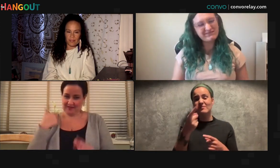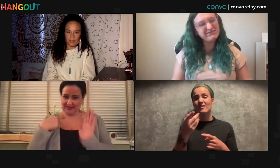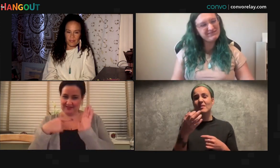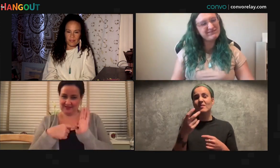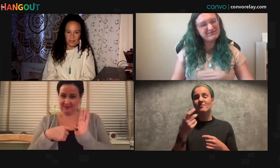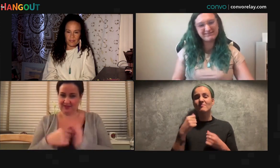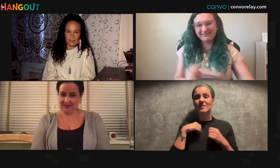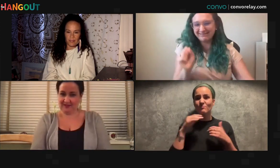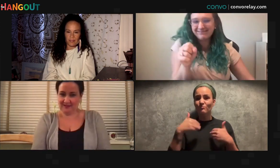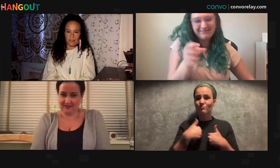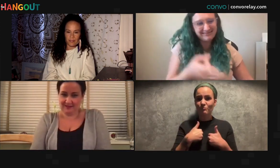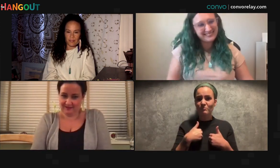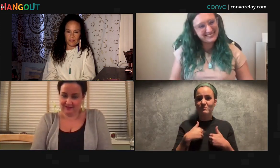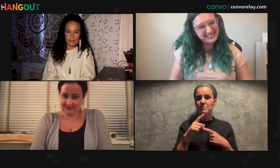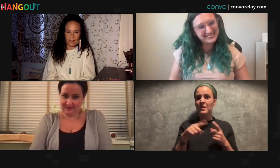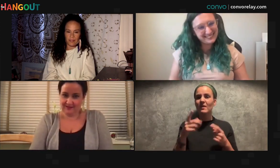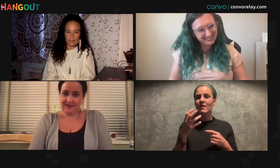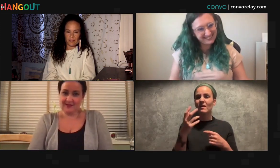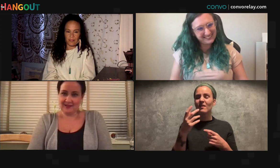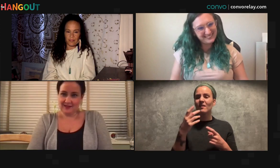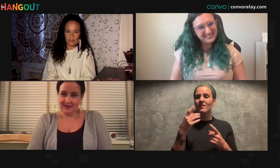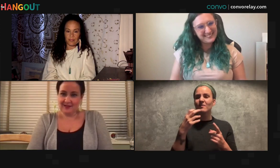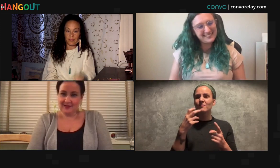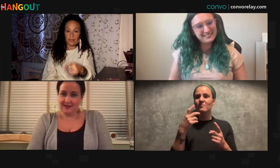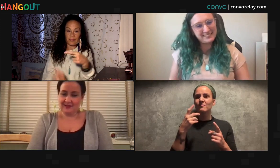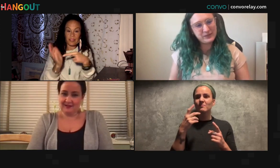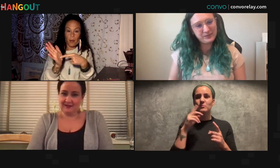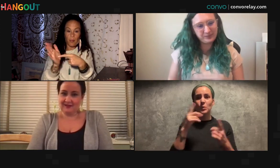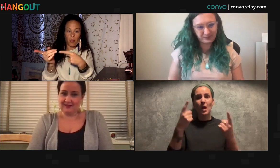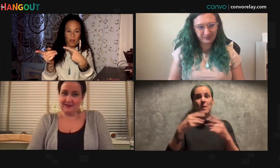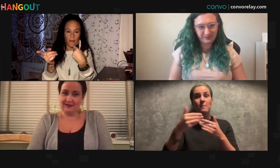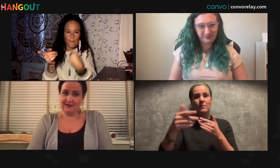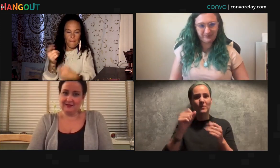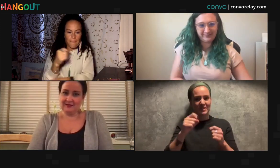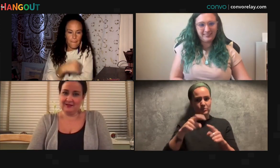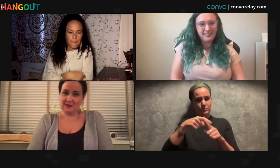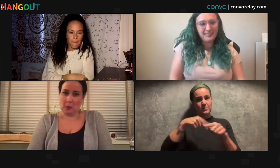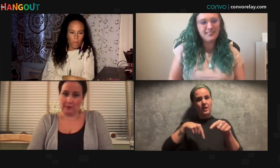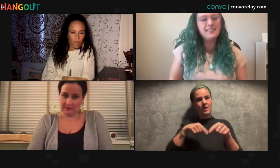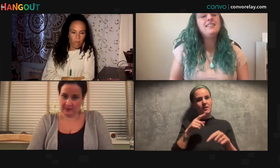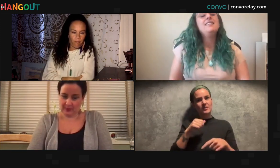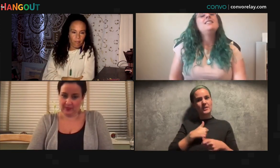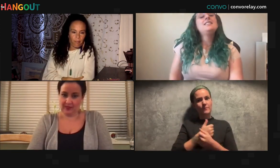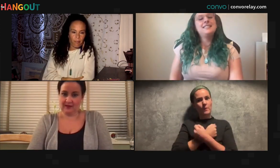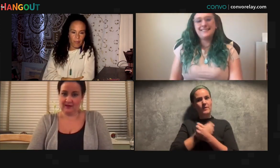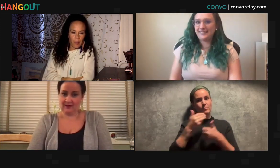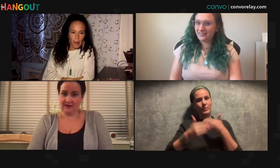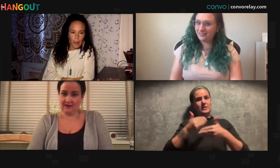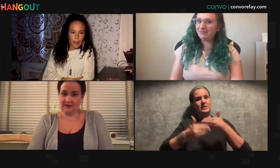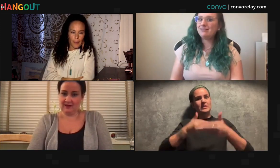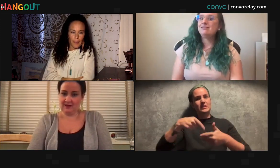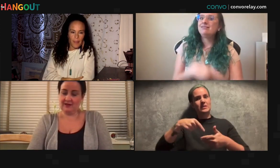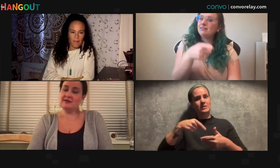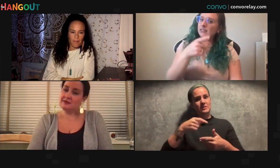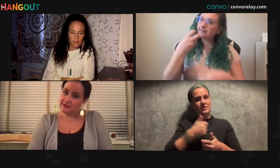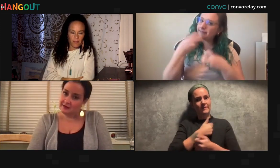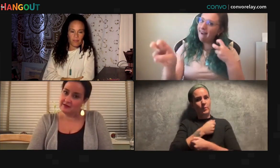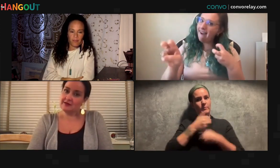hard. I agree. This is Belinda. Definitely focusing on yourself is one thing, but self-love comes first in